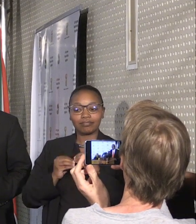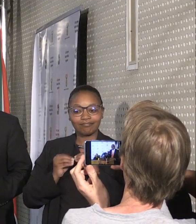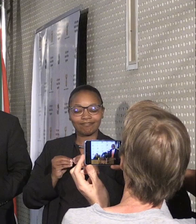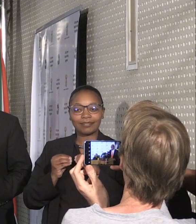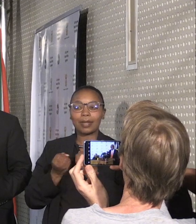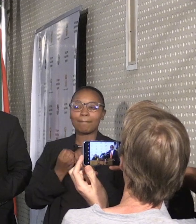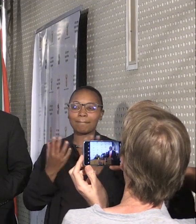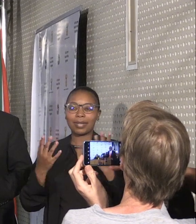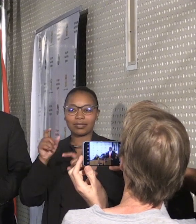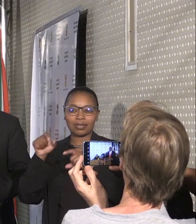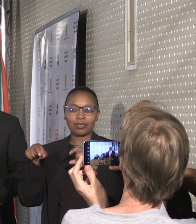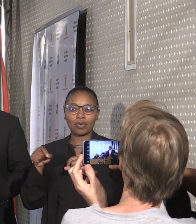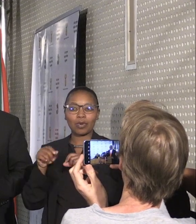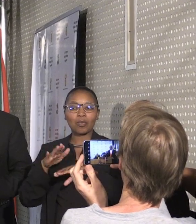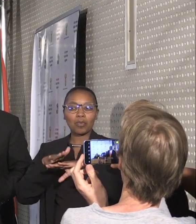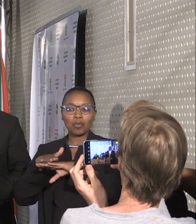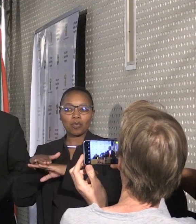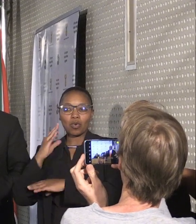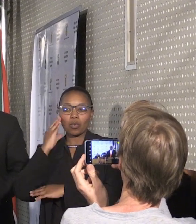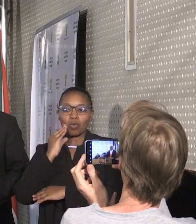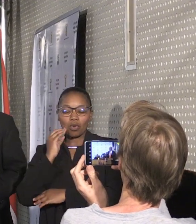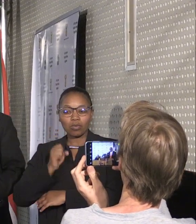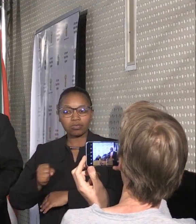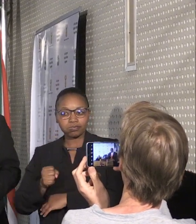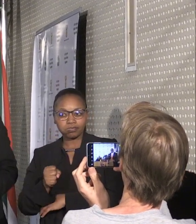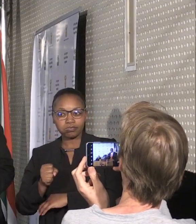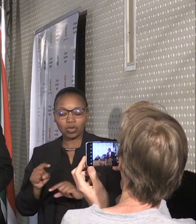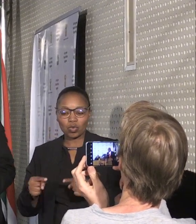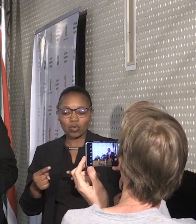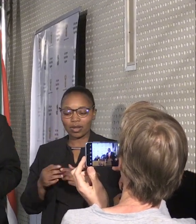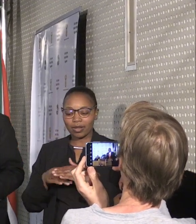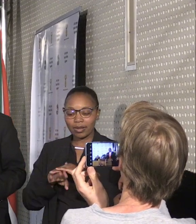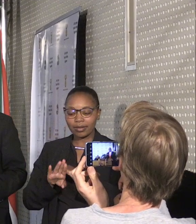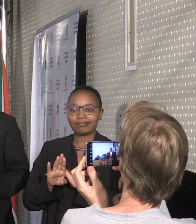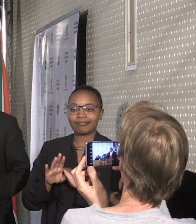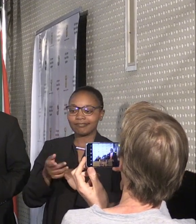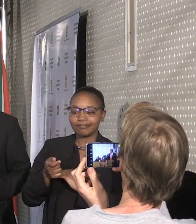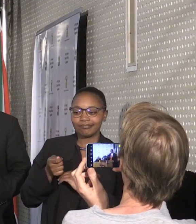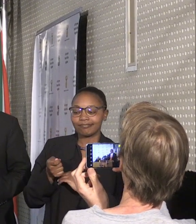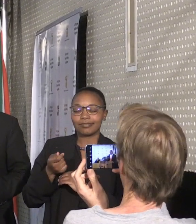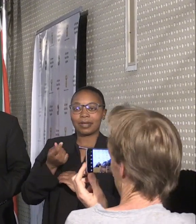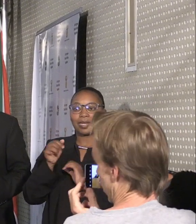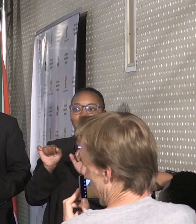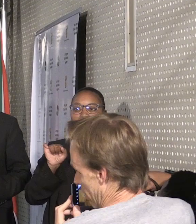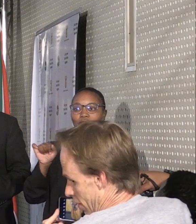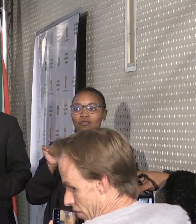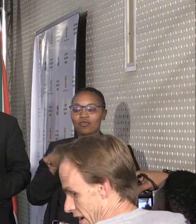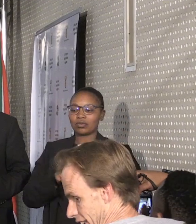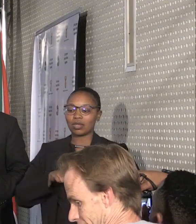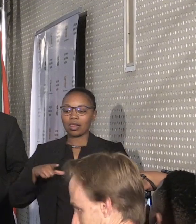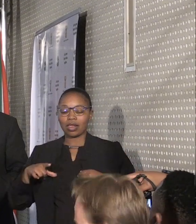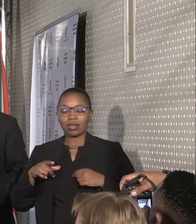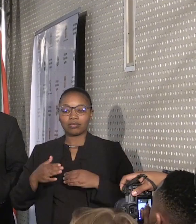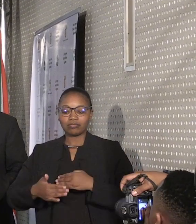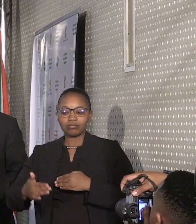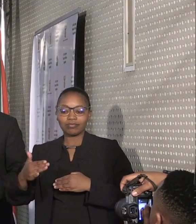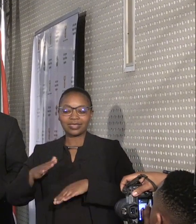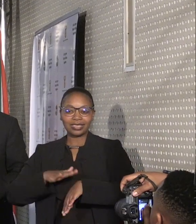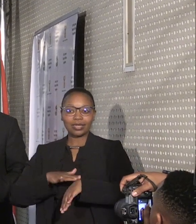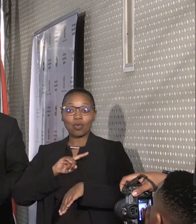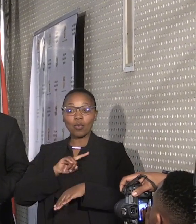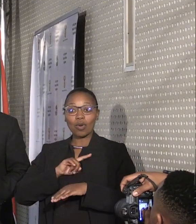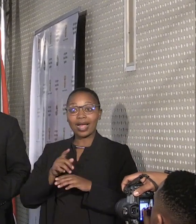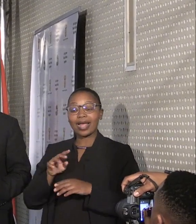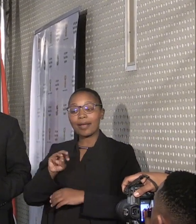elderly, were unable to access their funds for a prolonged period of time, as manual access had to be implemented